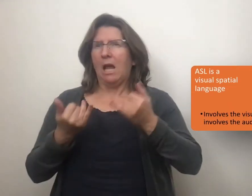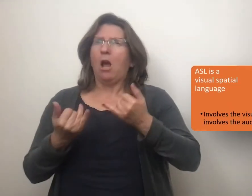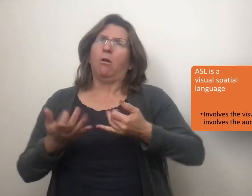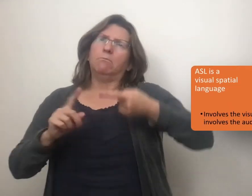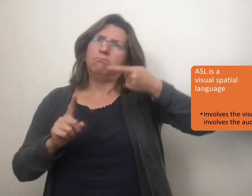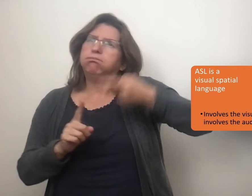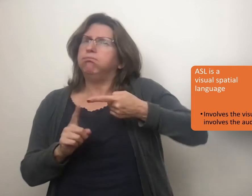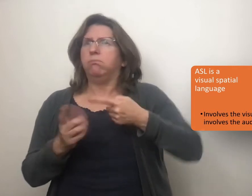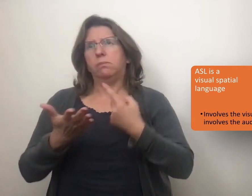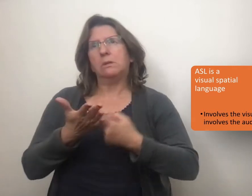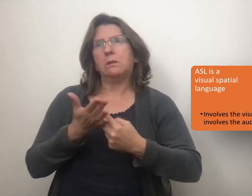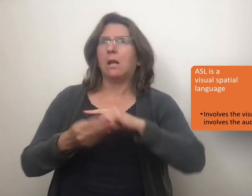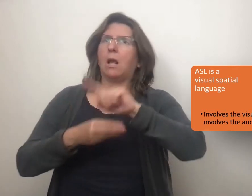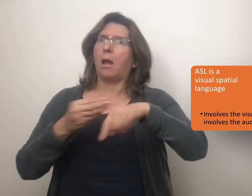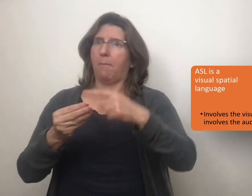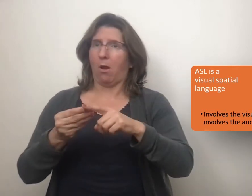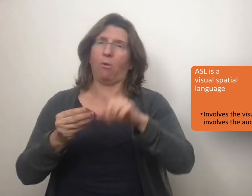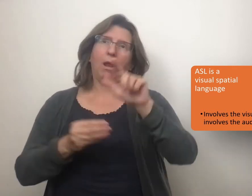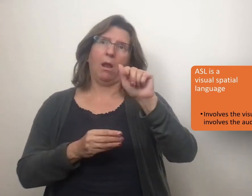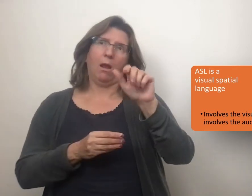Now we'll move on to discuss ASL in more detail.